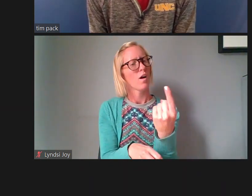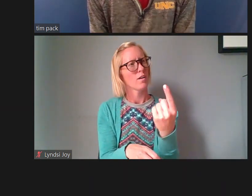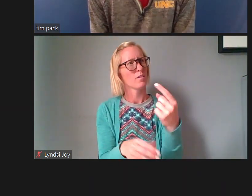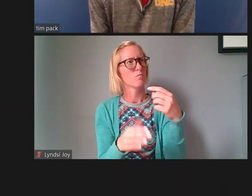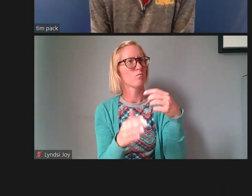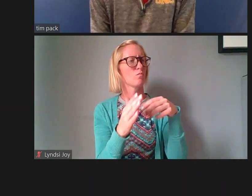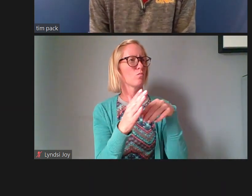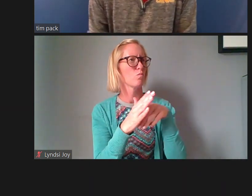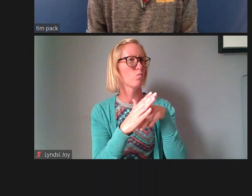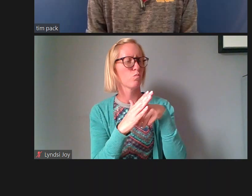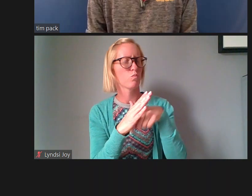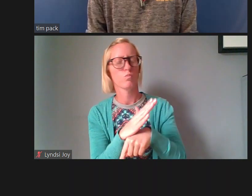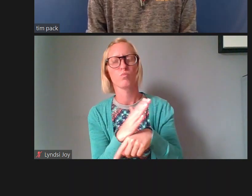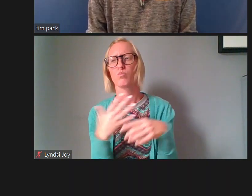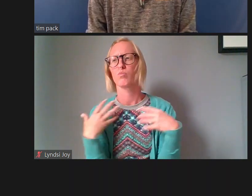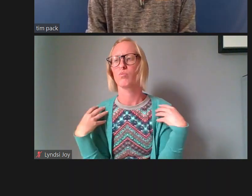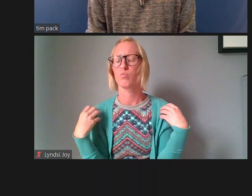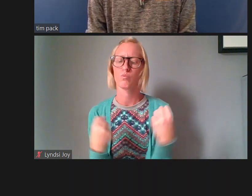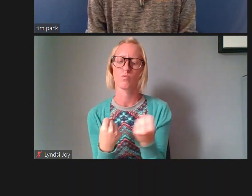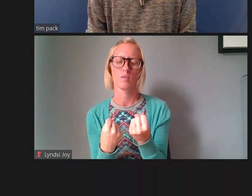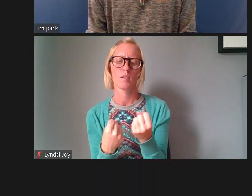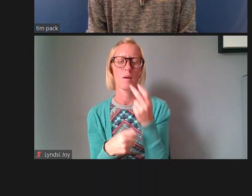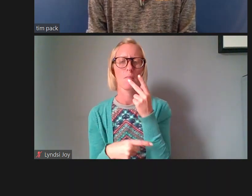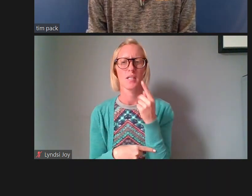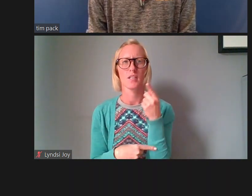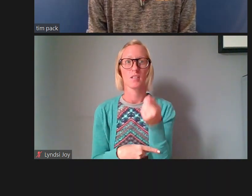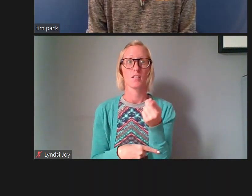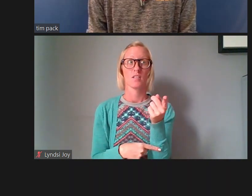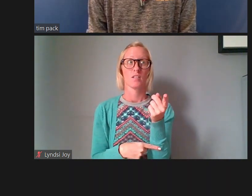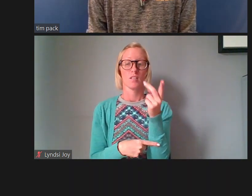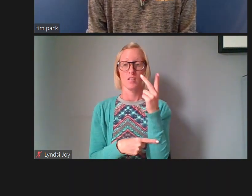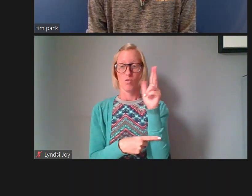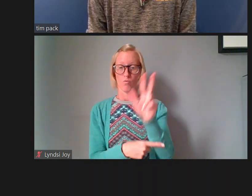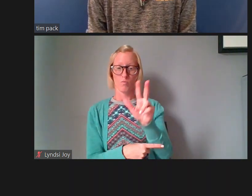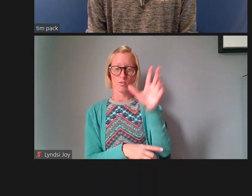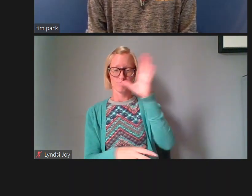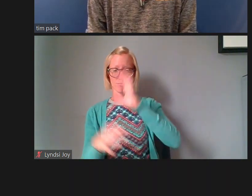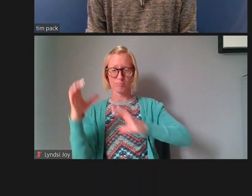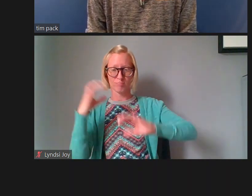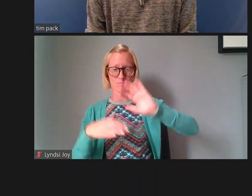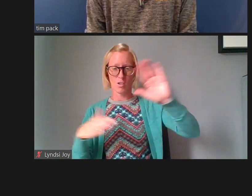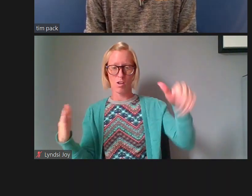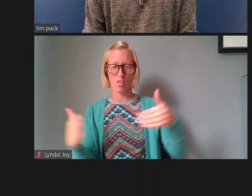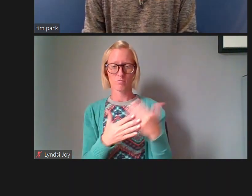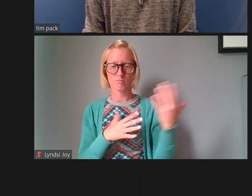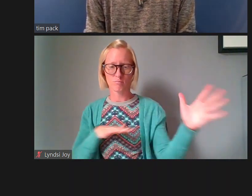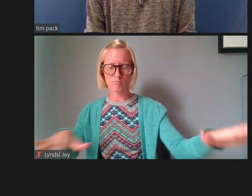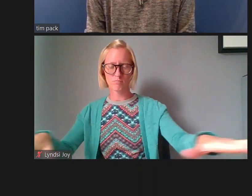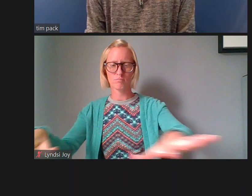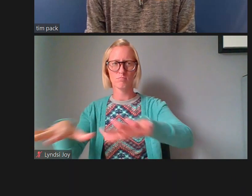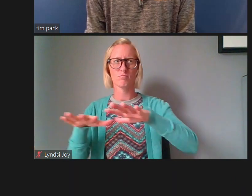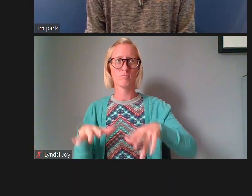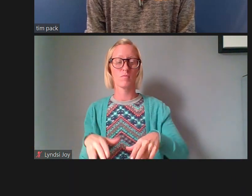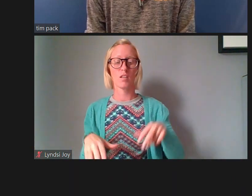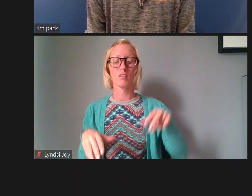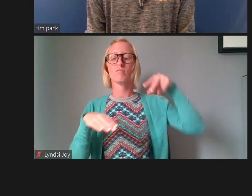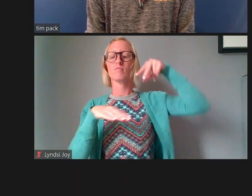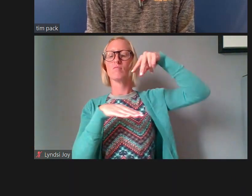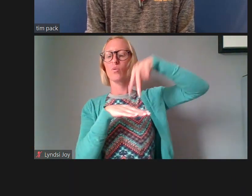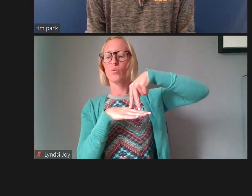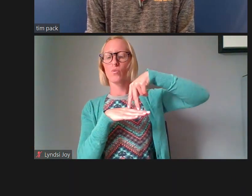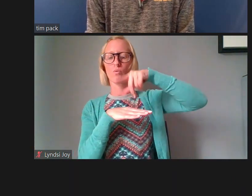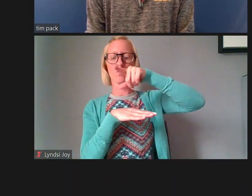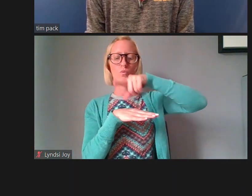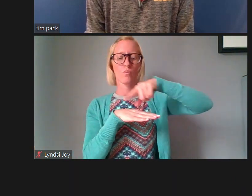The boys surveyed all this, then looked out to sea. They were high up, and the afternoon had advanced. The view was not robbed